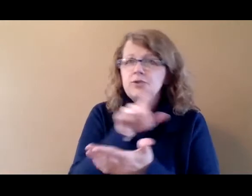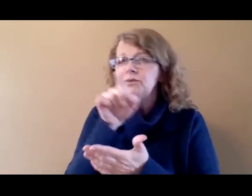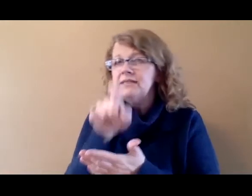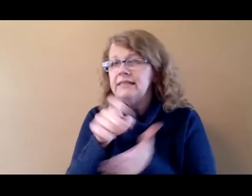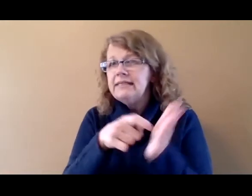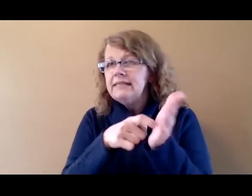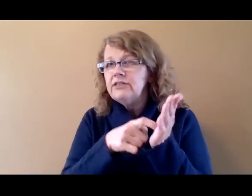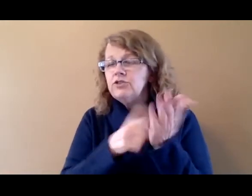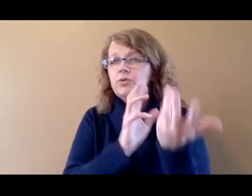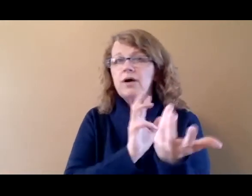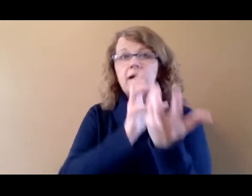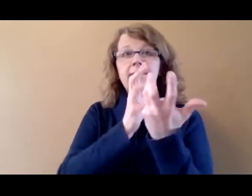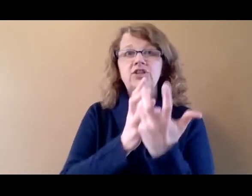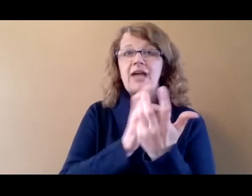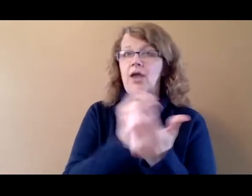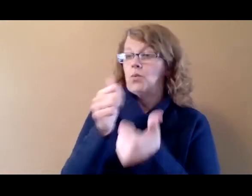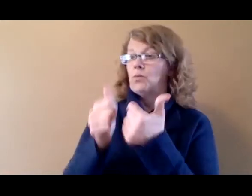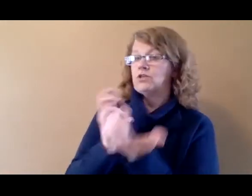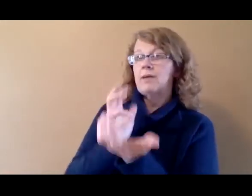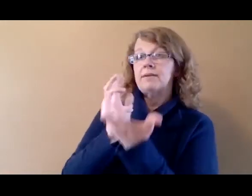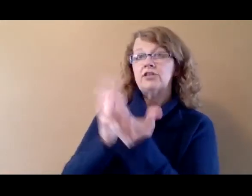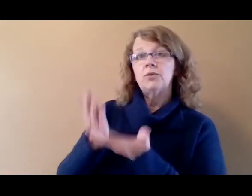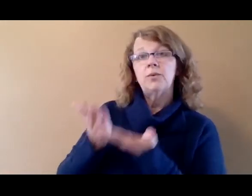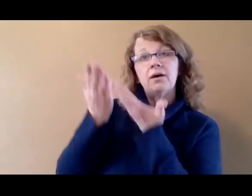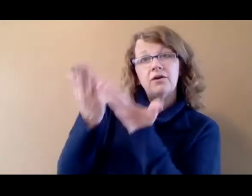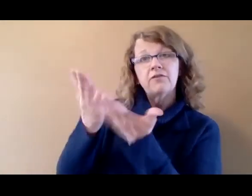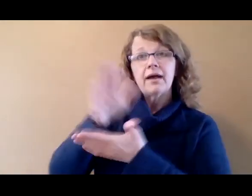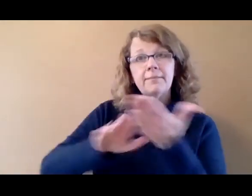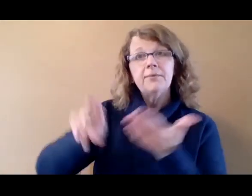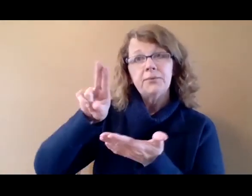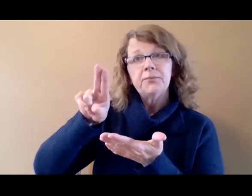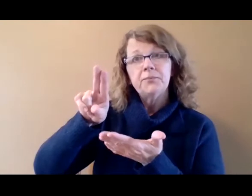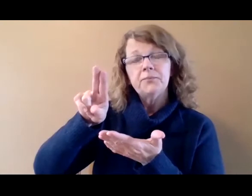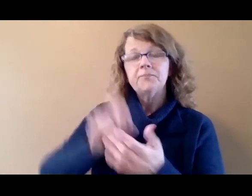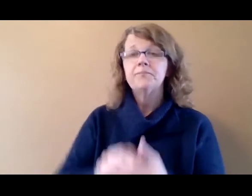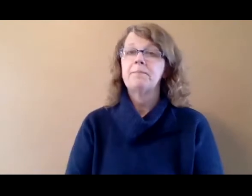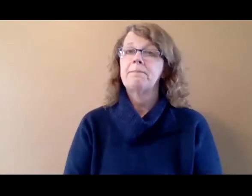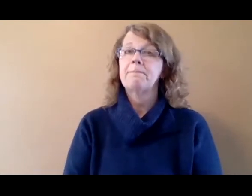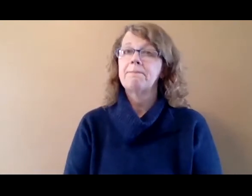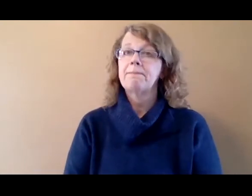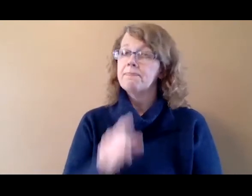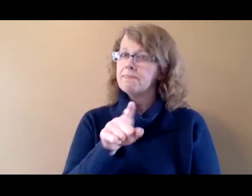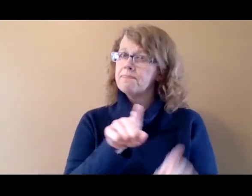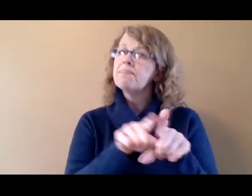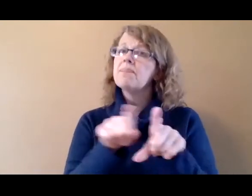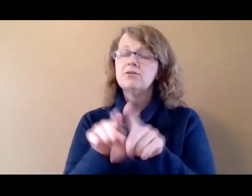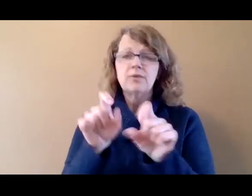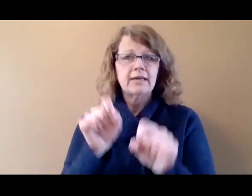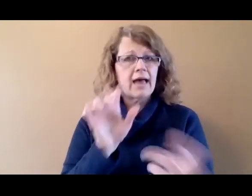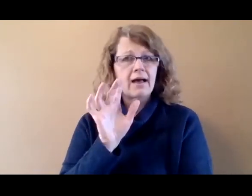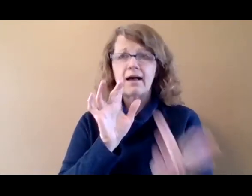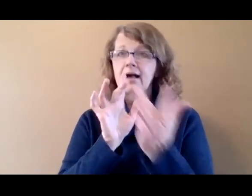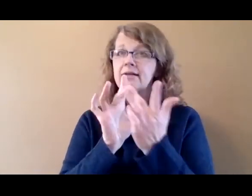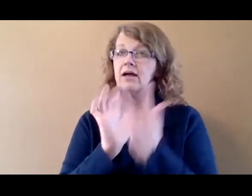of accommodations that are provided at Bloomsburg University. You can also reach out and contact our office.